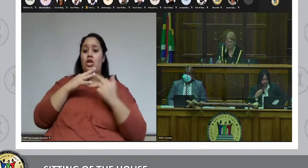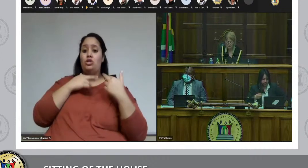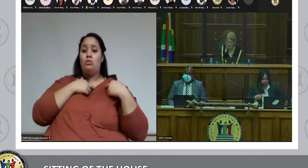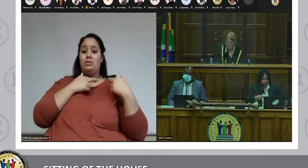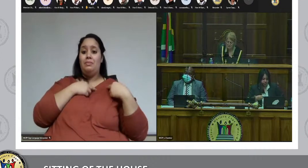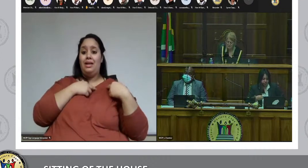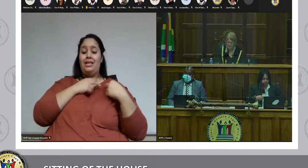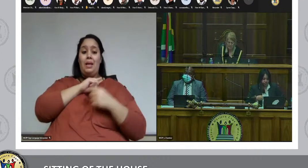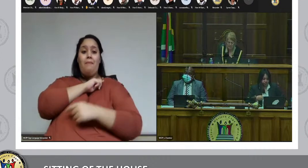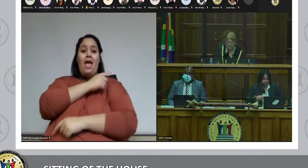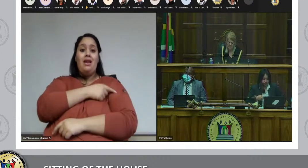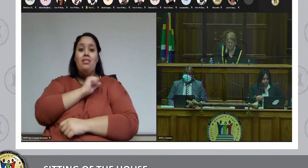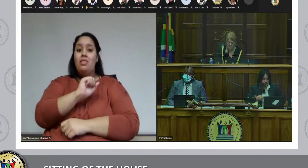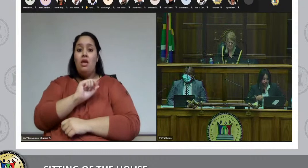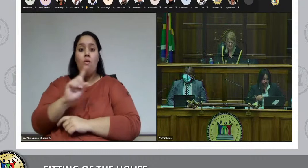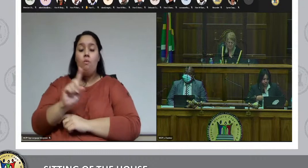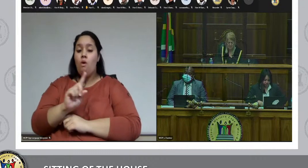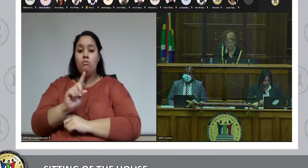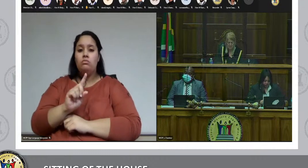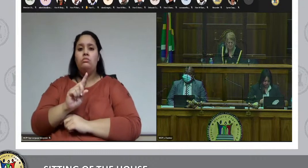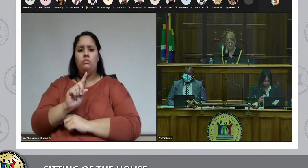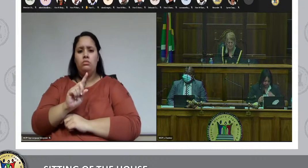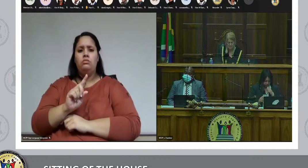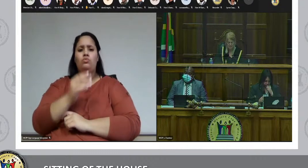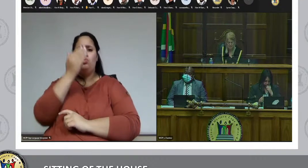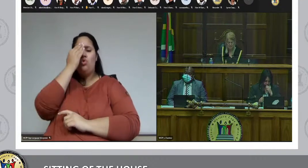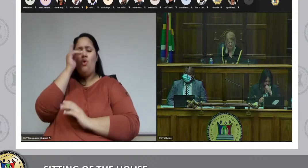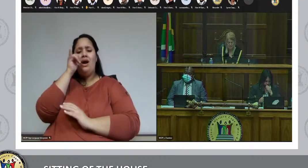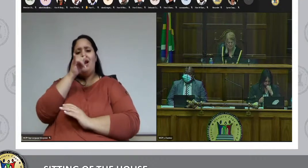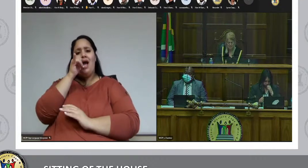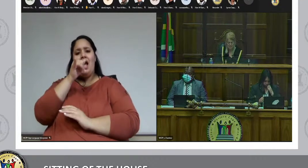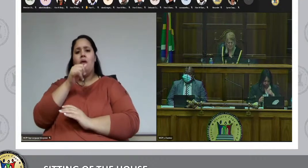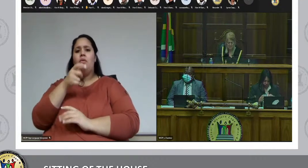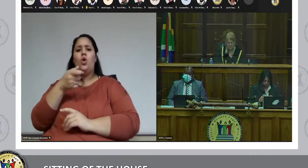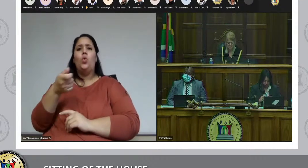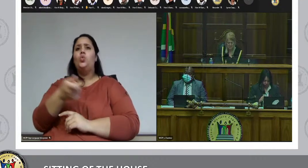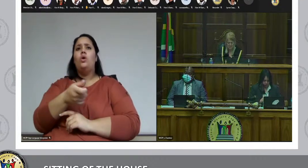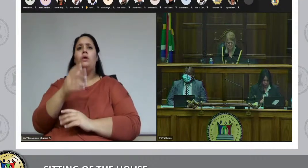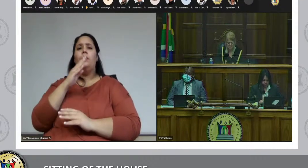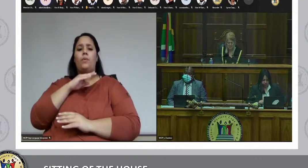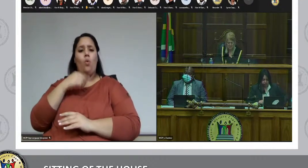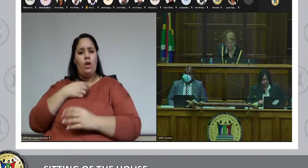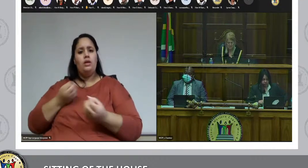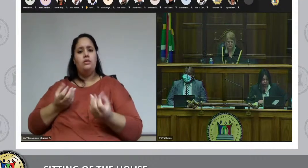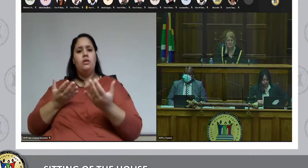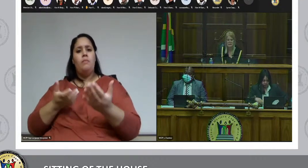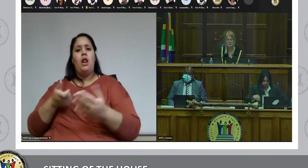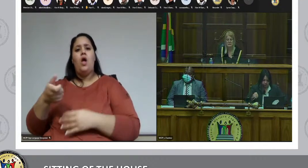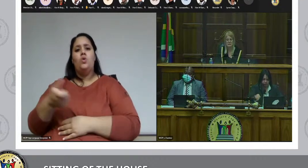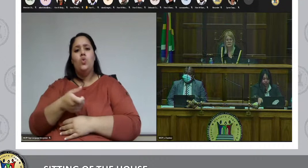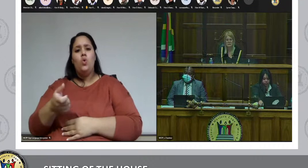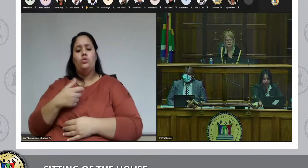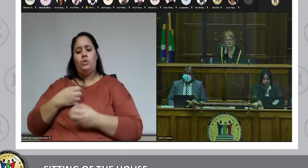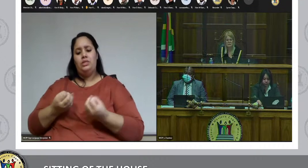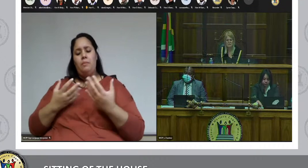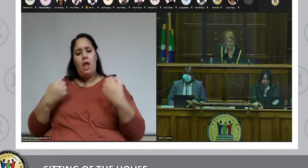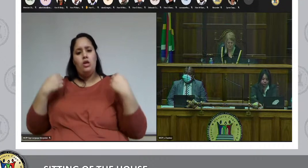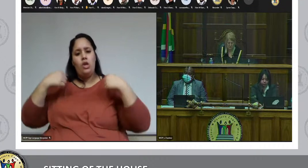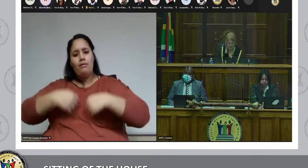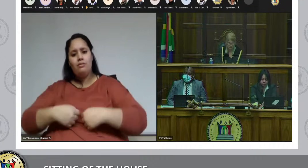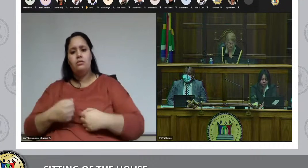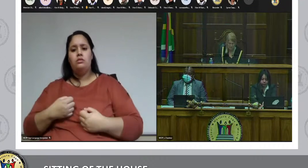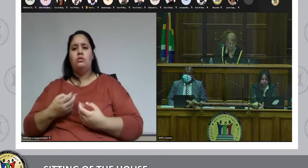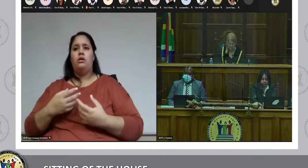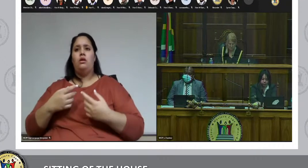and mandate is to, and if we say fight crime, they don't even have a torch. We are supplying them torches and we're supplying them jackets and